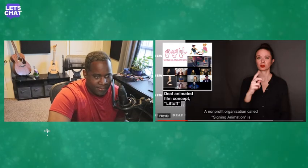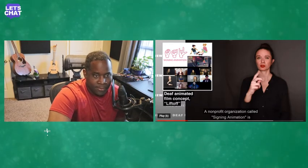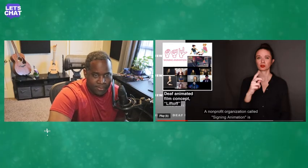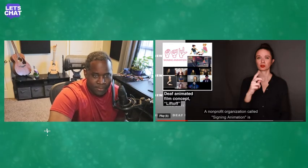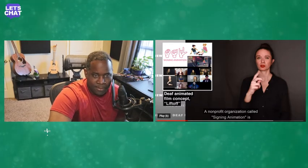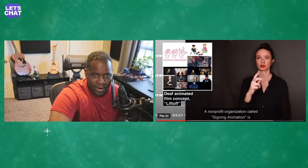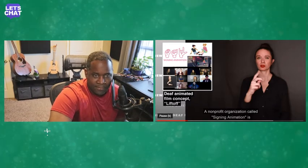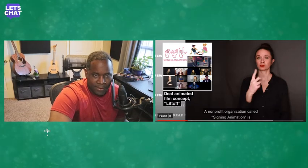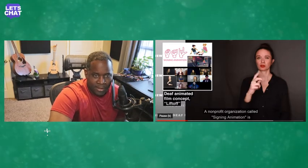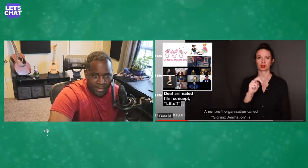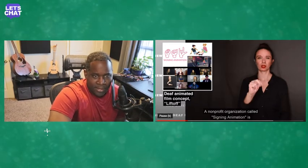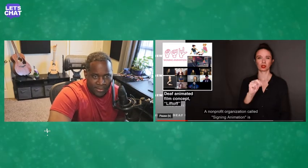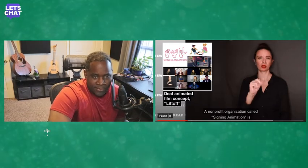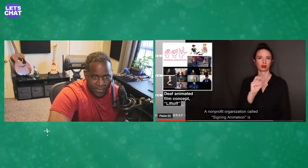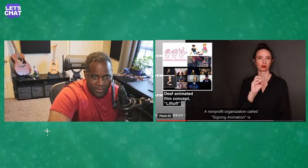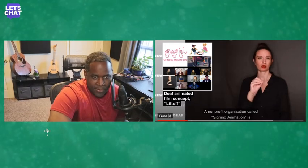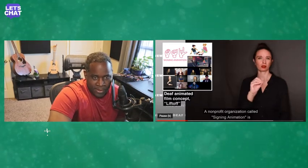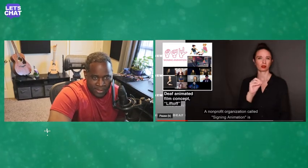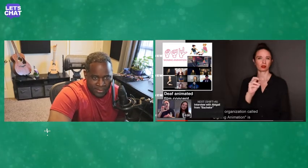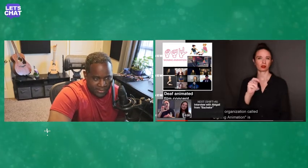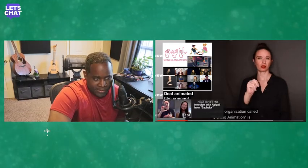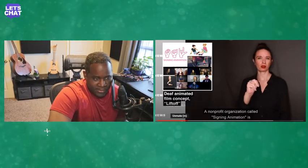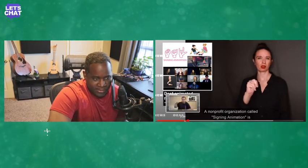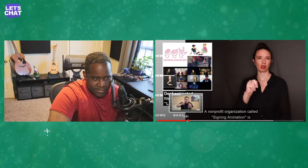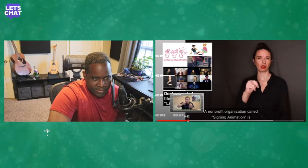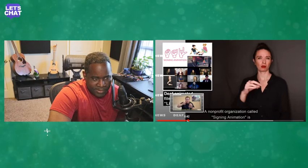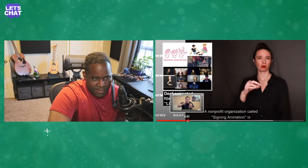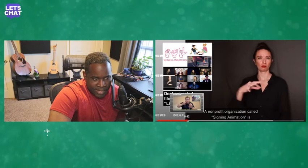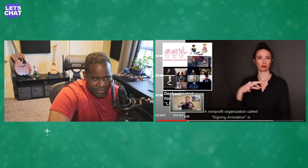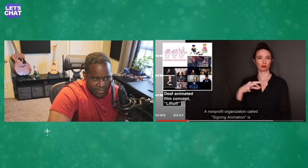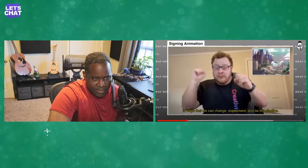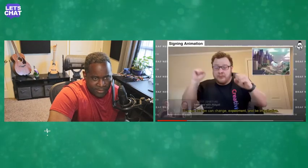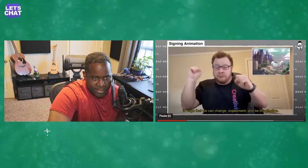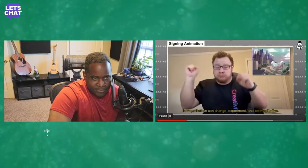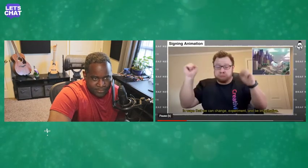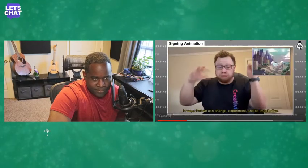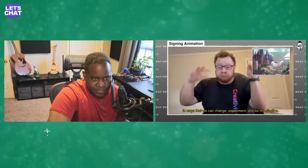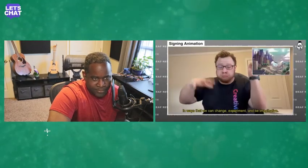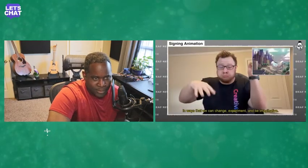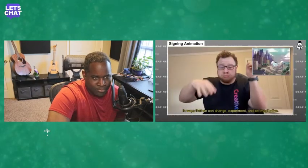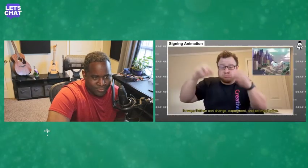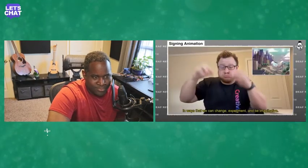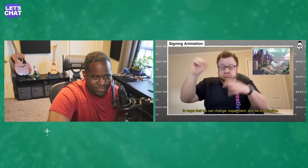right? That's what we're preparing for. So let me back up just a little bit.